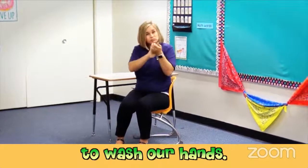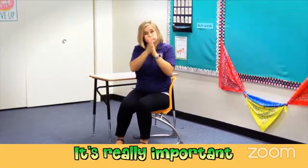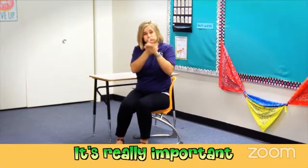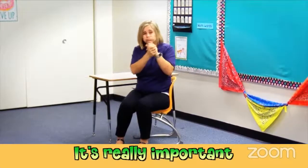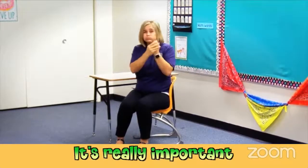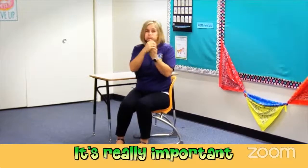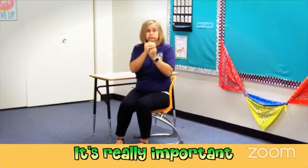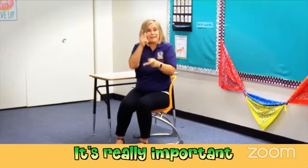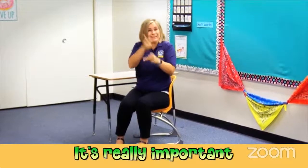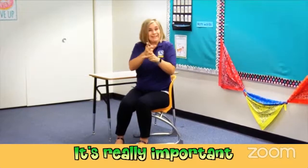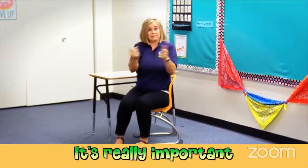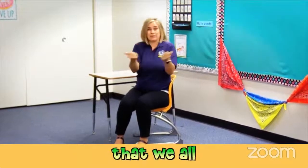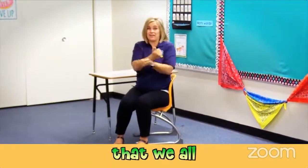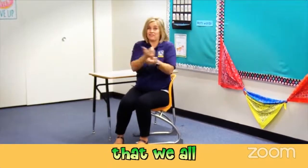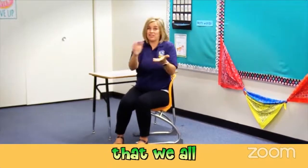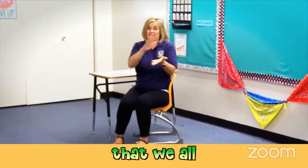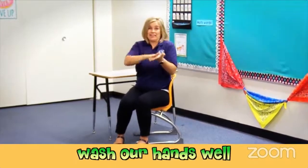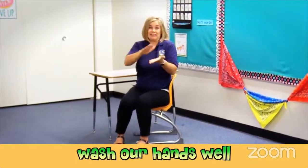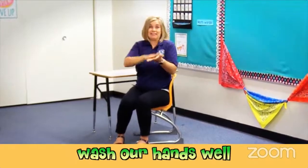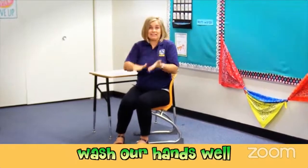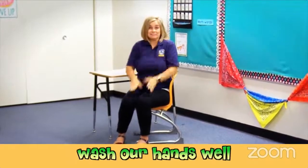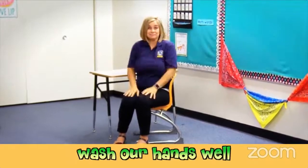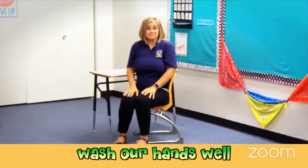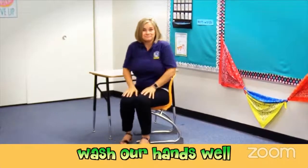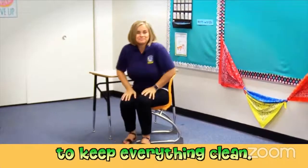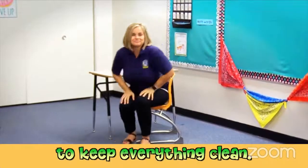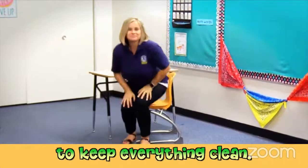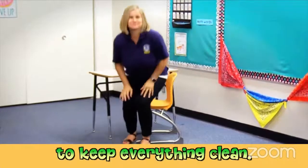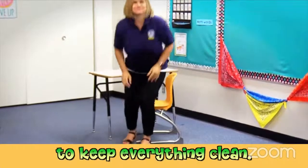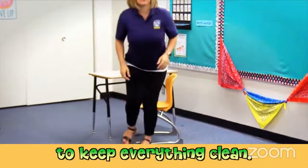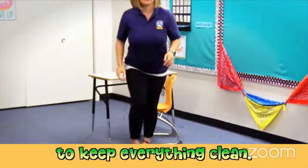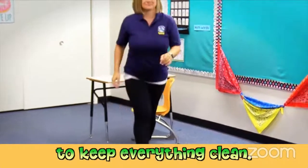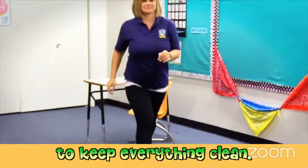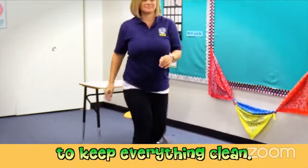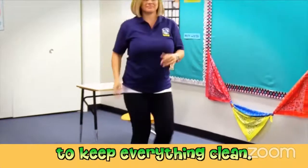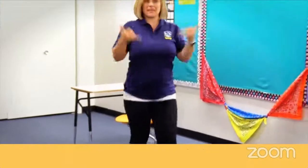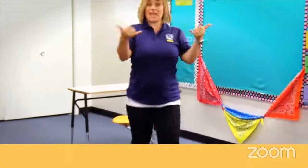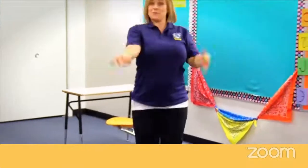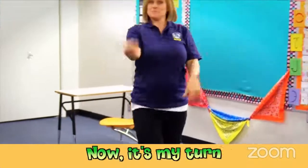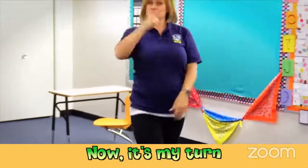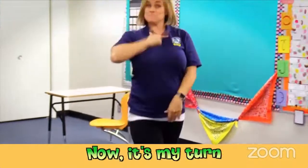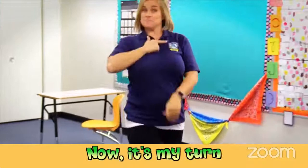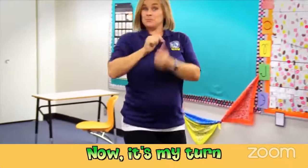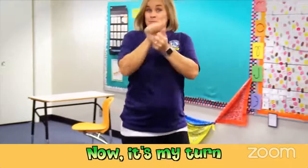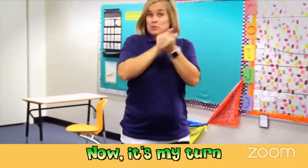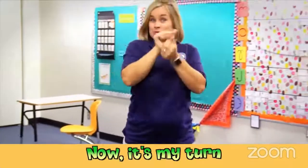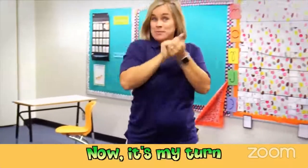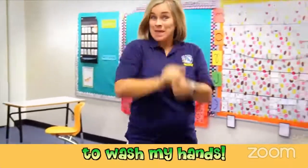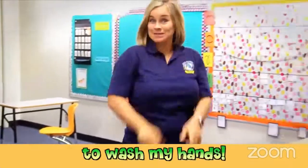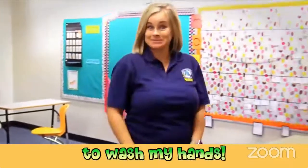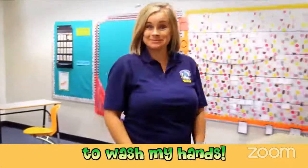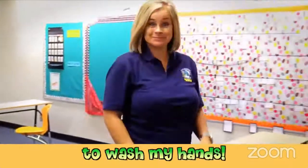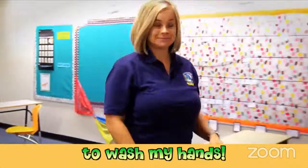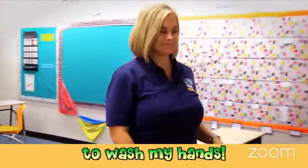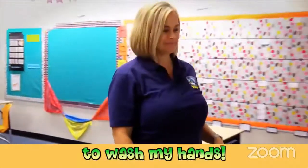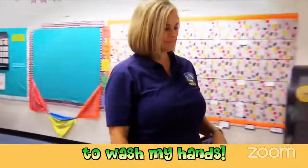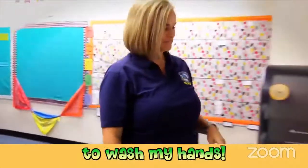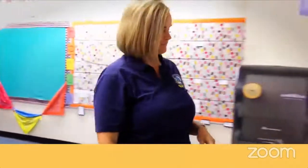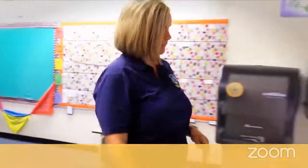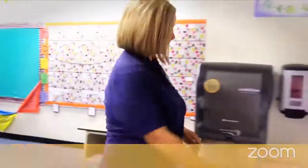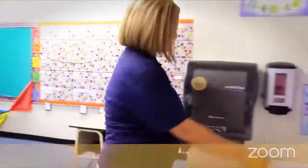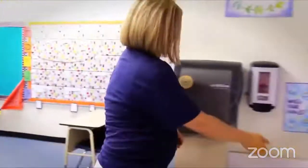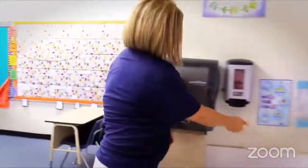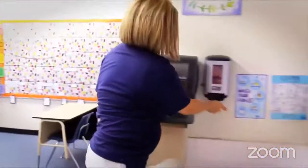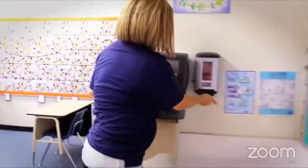hands. It's really important that we all wash our hands well to keep everything clean. Now it's my turn to wash my hands.